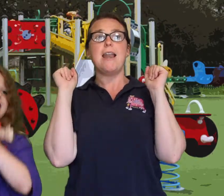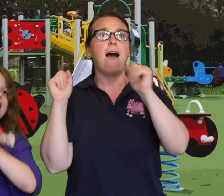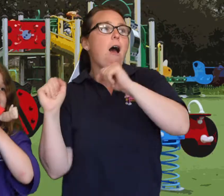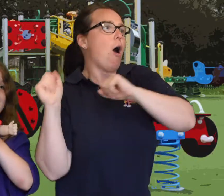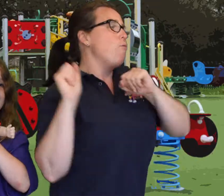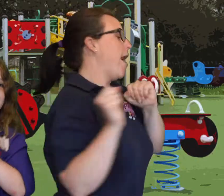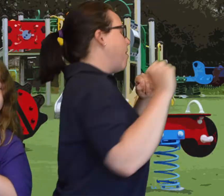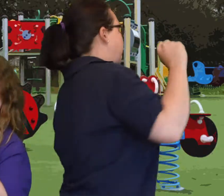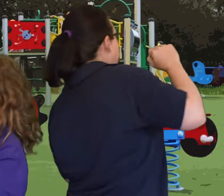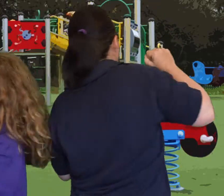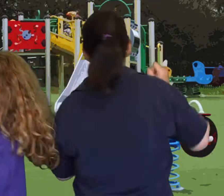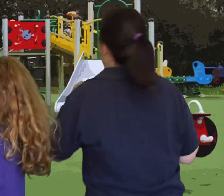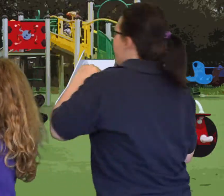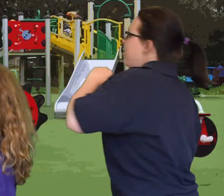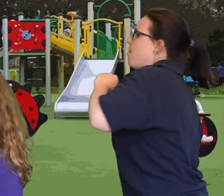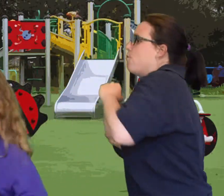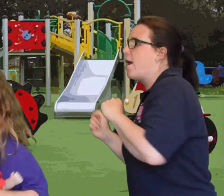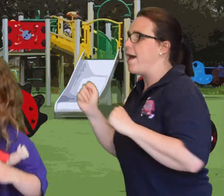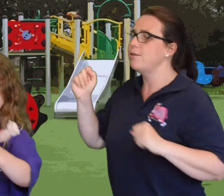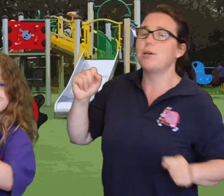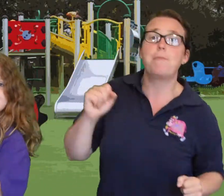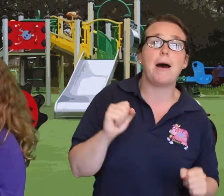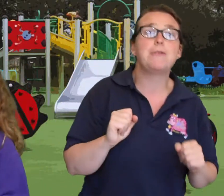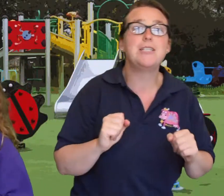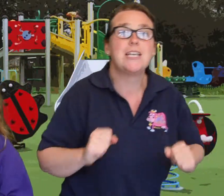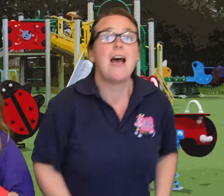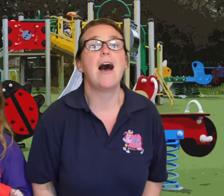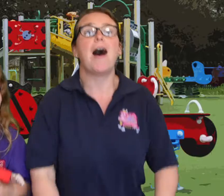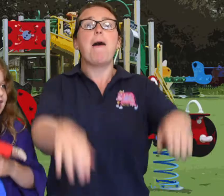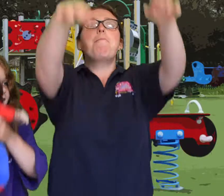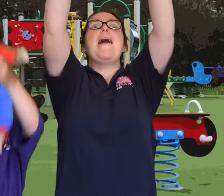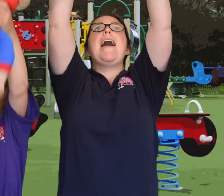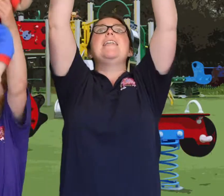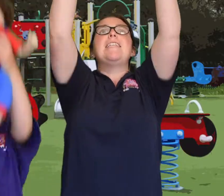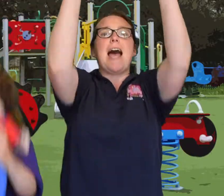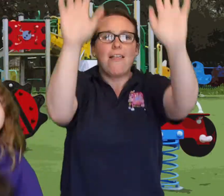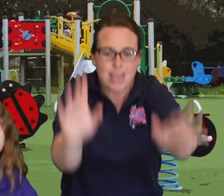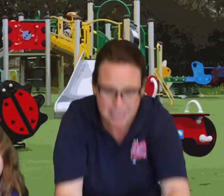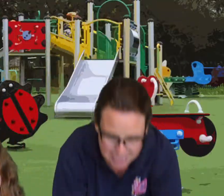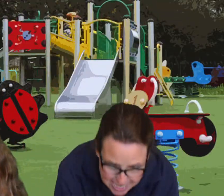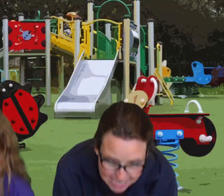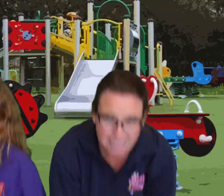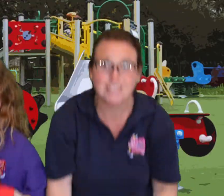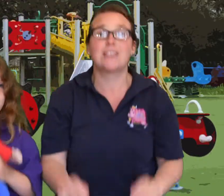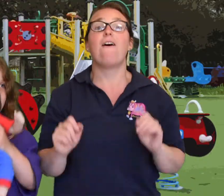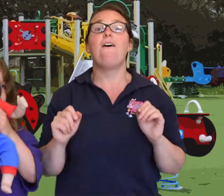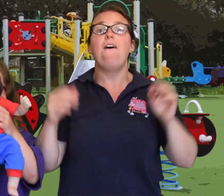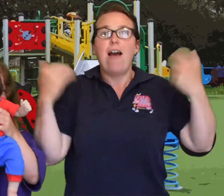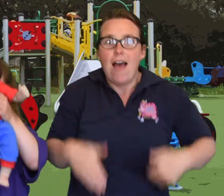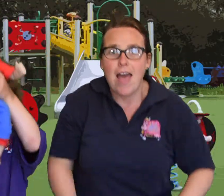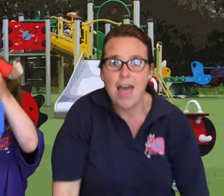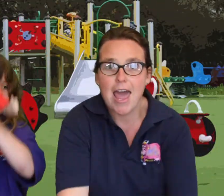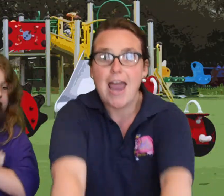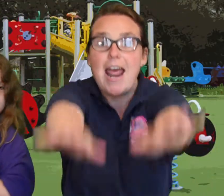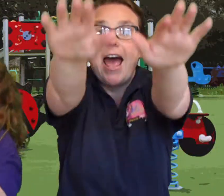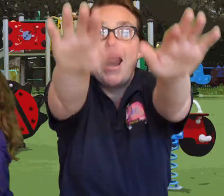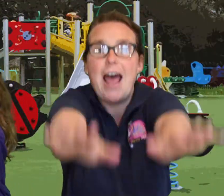go round and round, around and about, up and down the seesaw, in and out